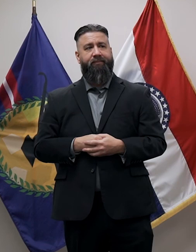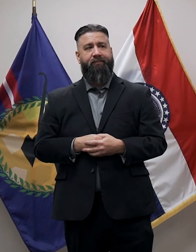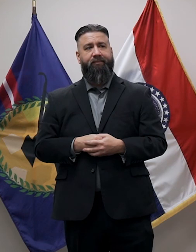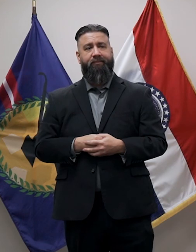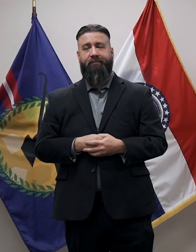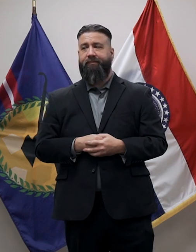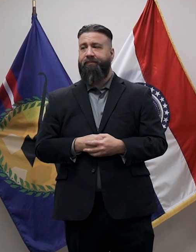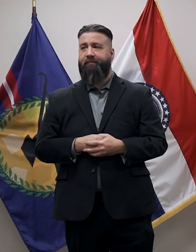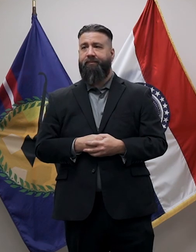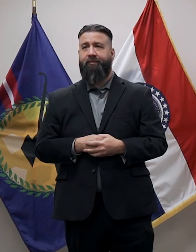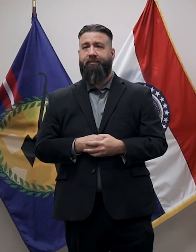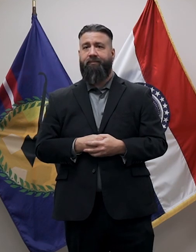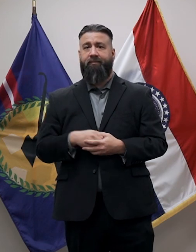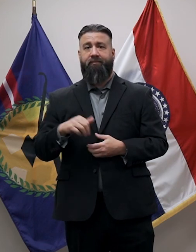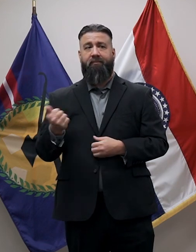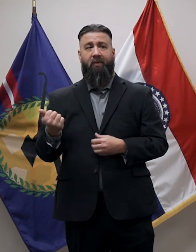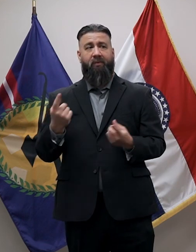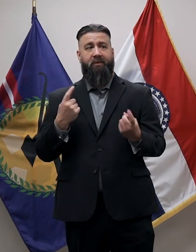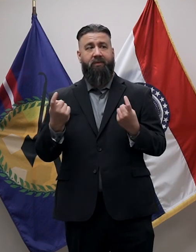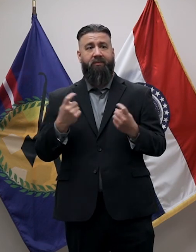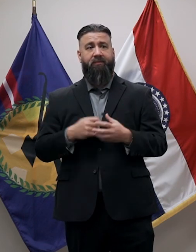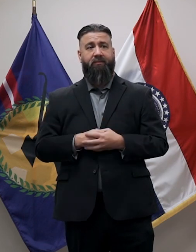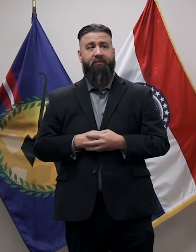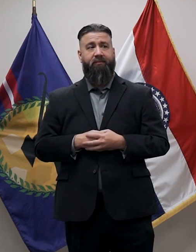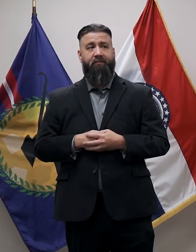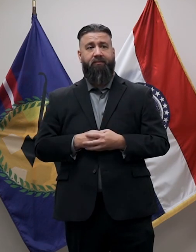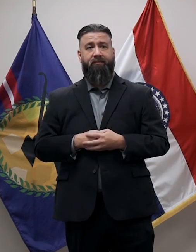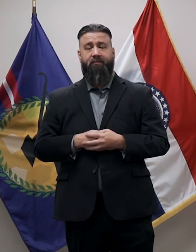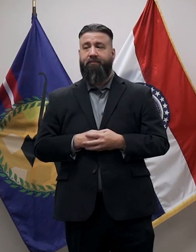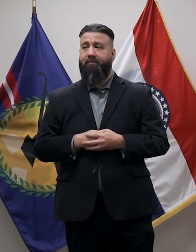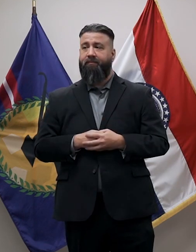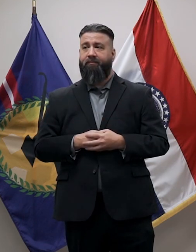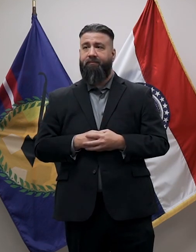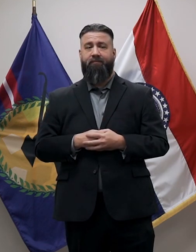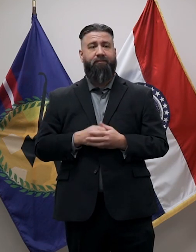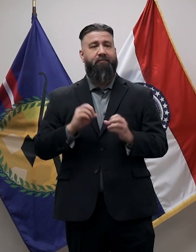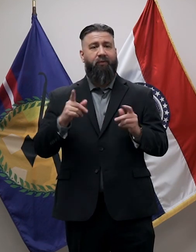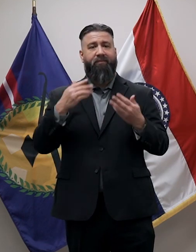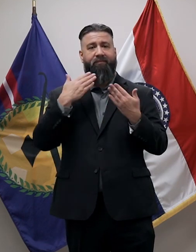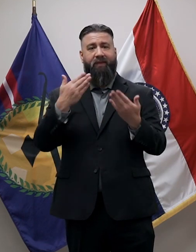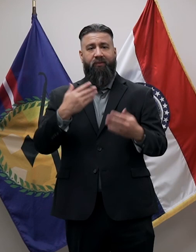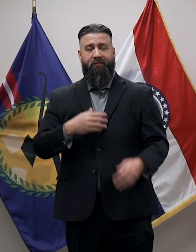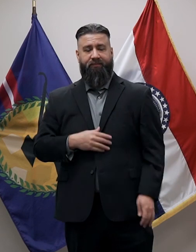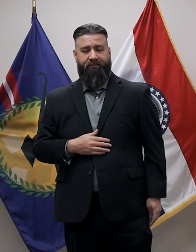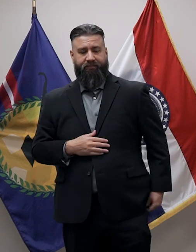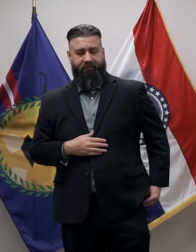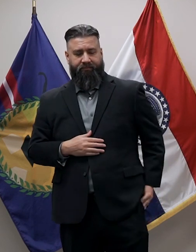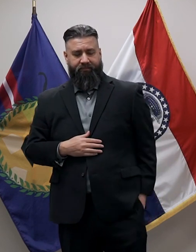Anybody else? Okay, thank you.